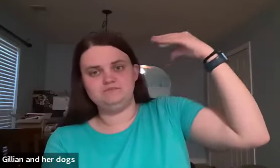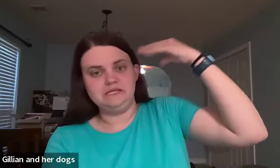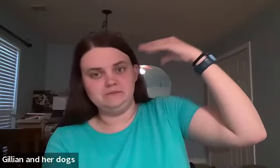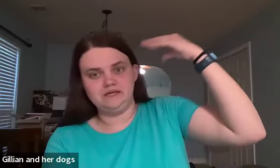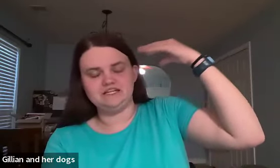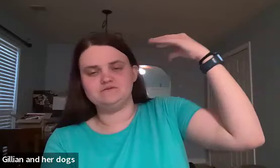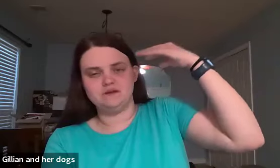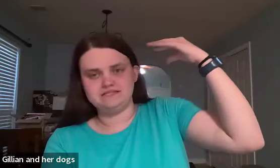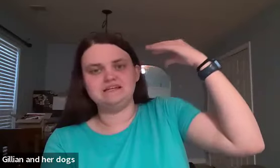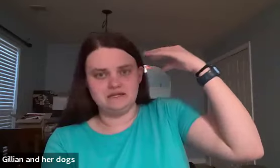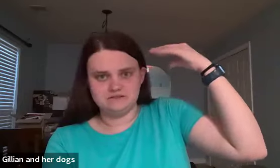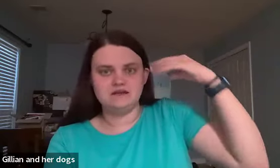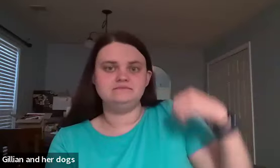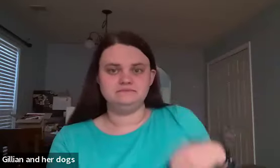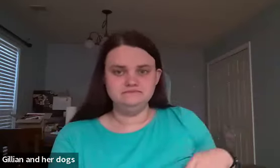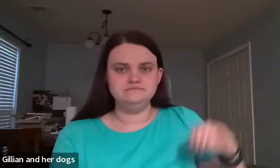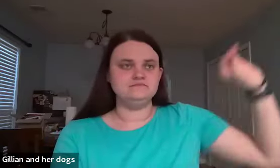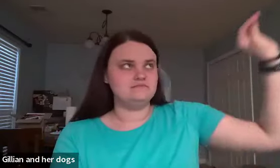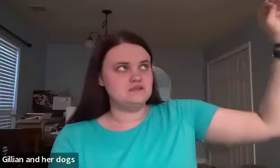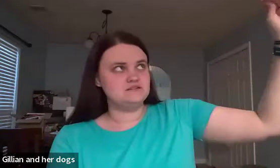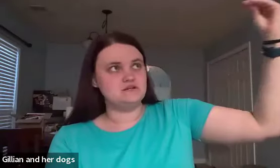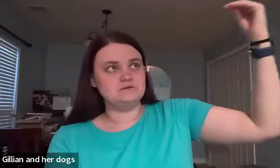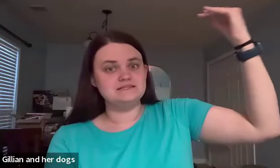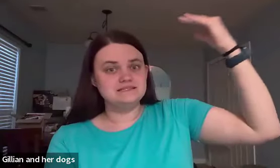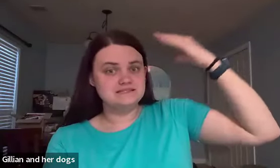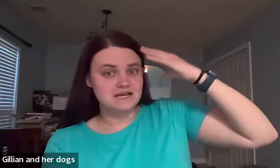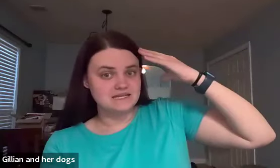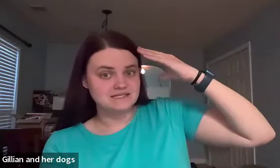just beaming. It is very sunny outside. So sun,